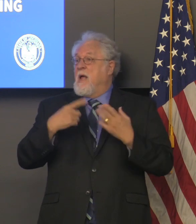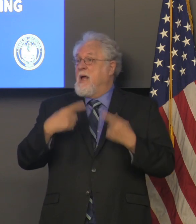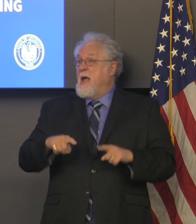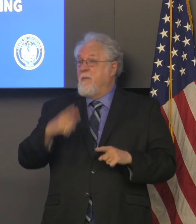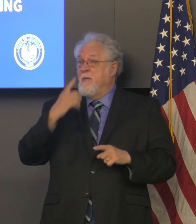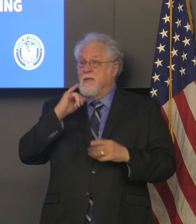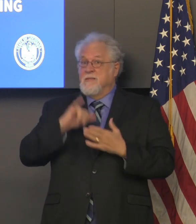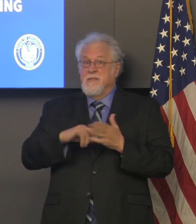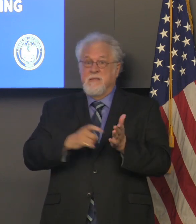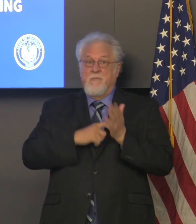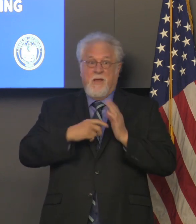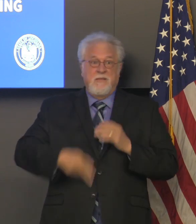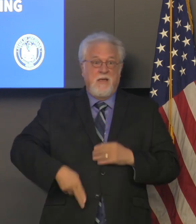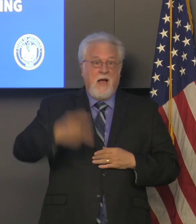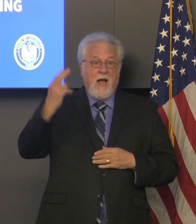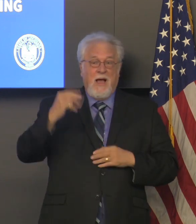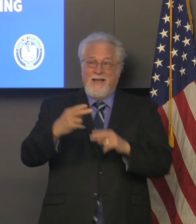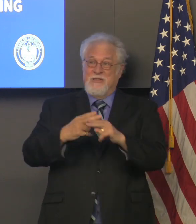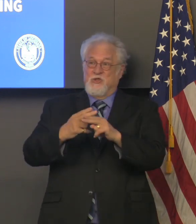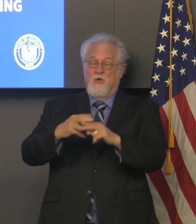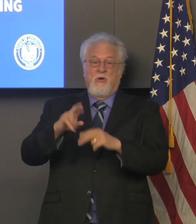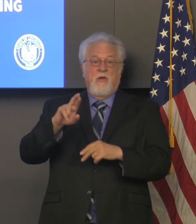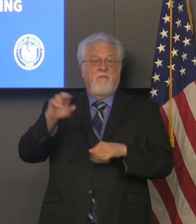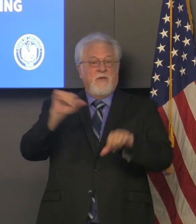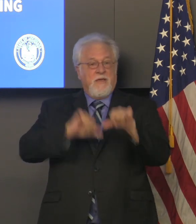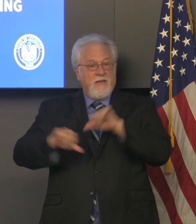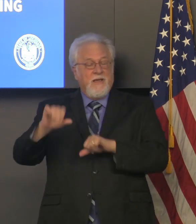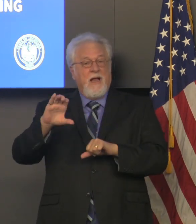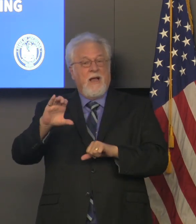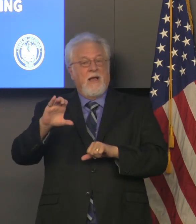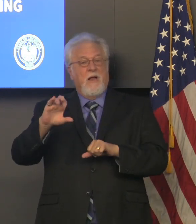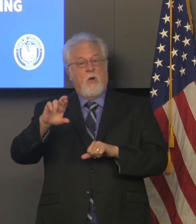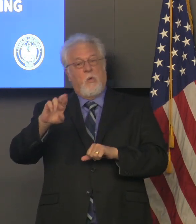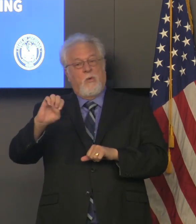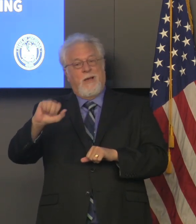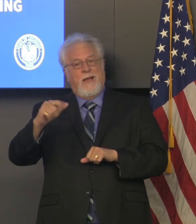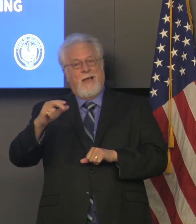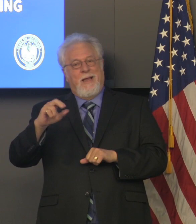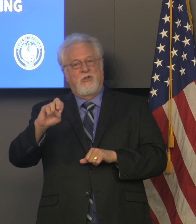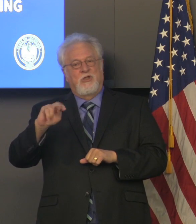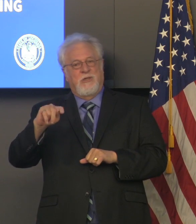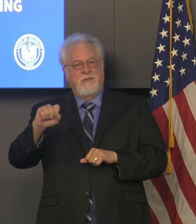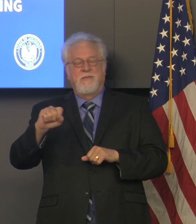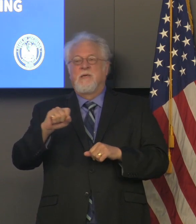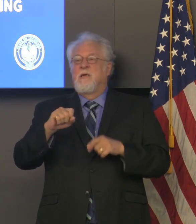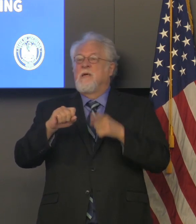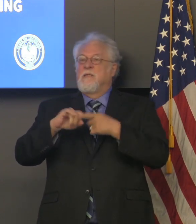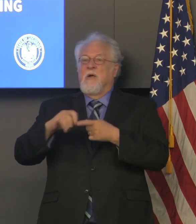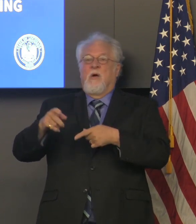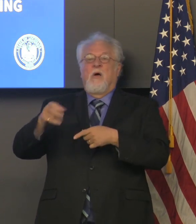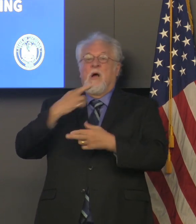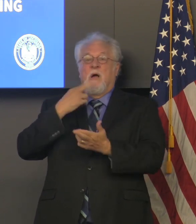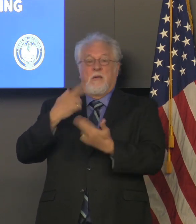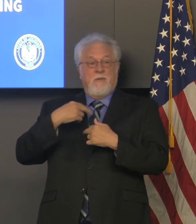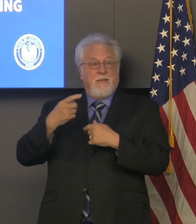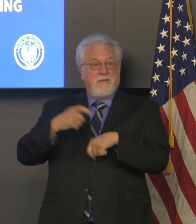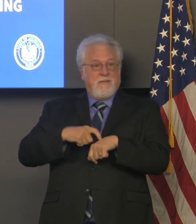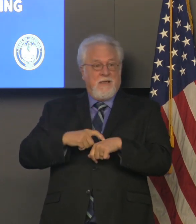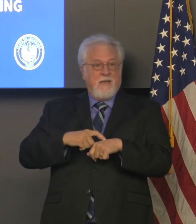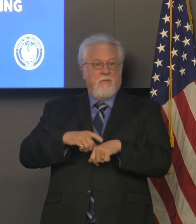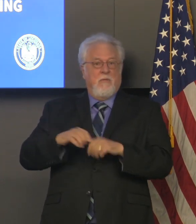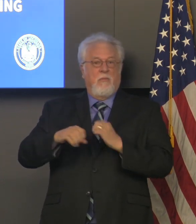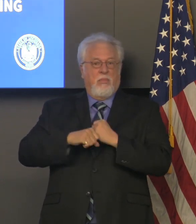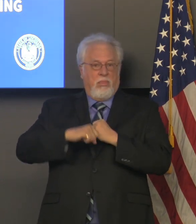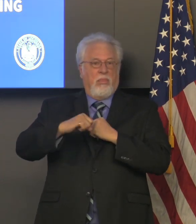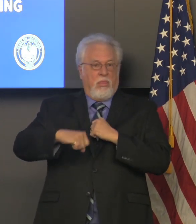because of that demand and because of shortage of reagents and some other issues, the turnaround time for those tests has gotten longer than